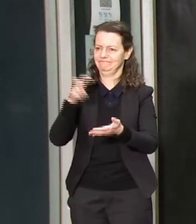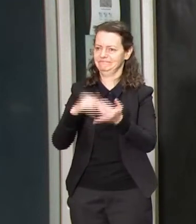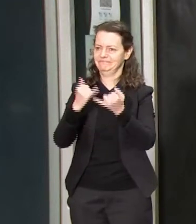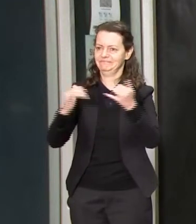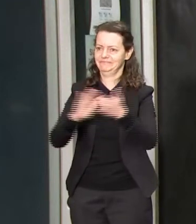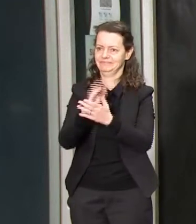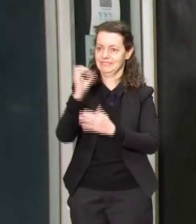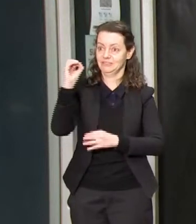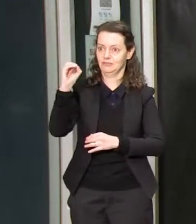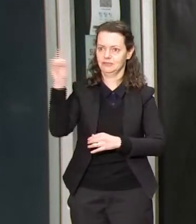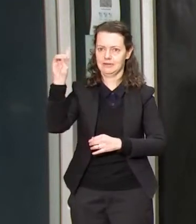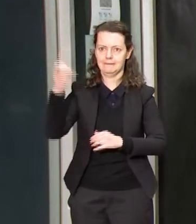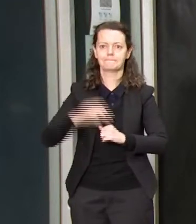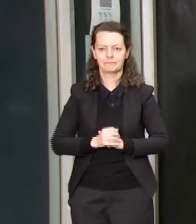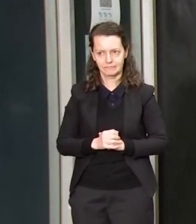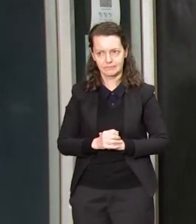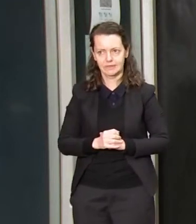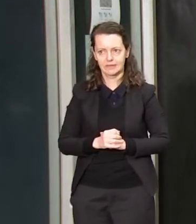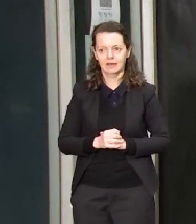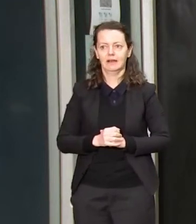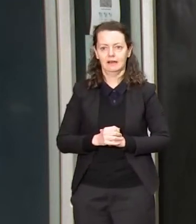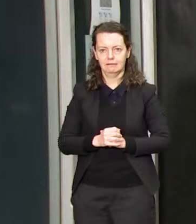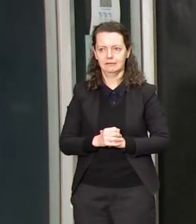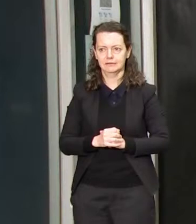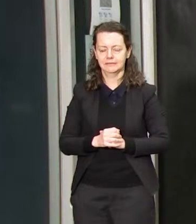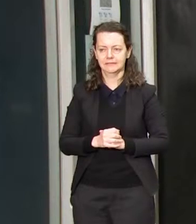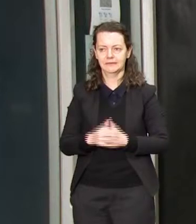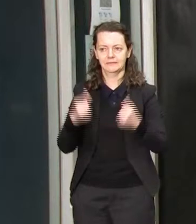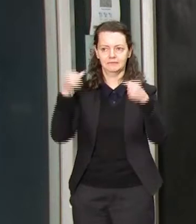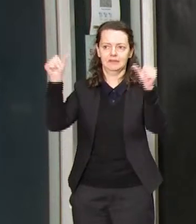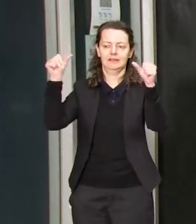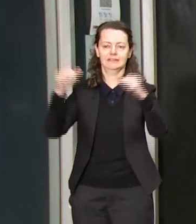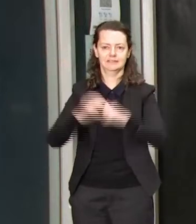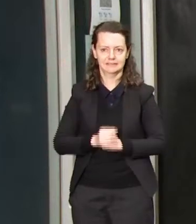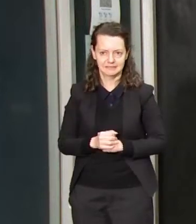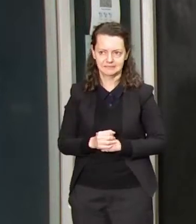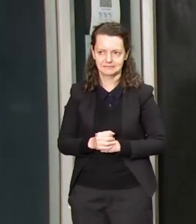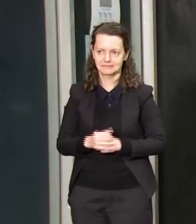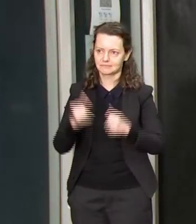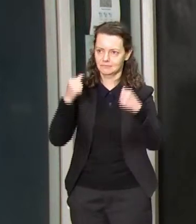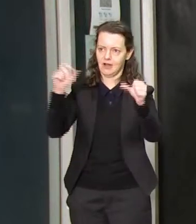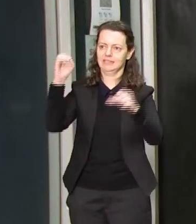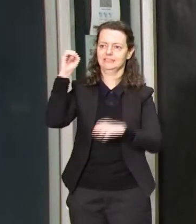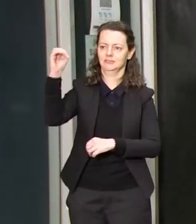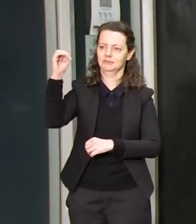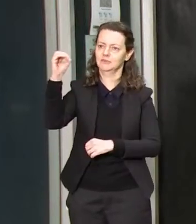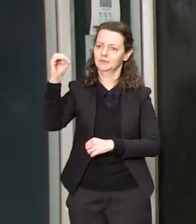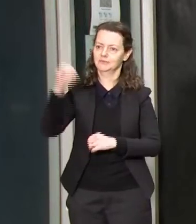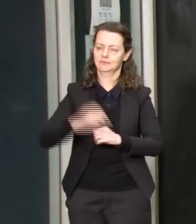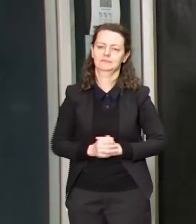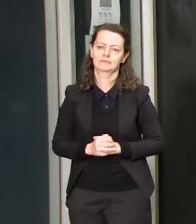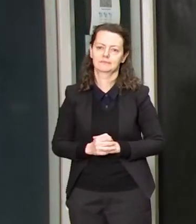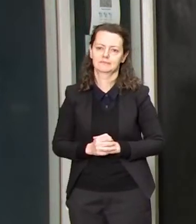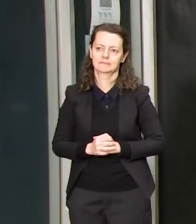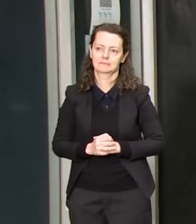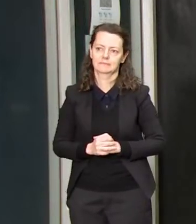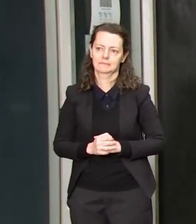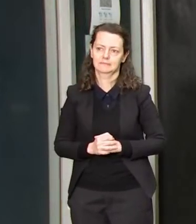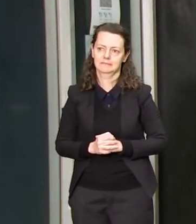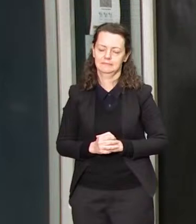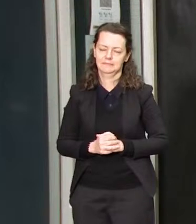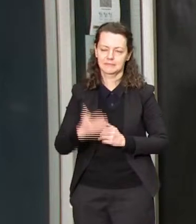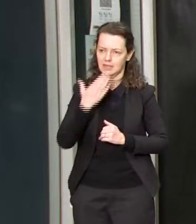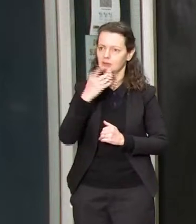to hear. So let's take a moment to catch a breath just for a moment. Thank the many thousands